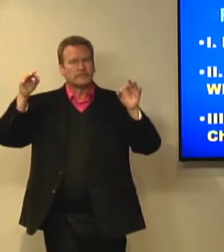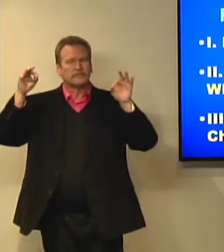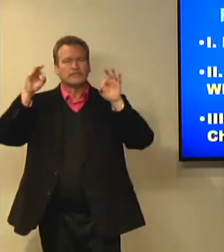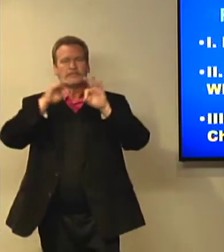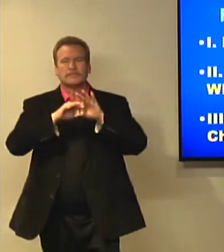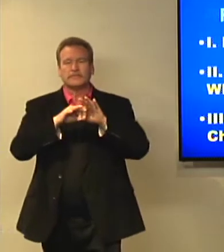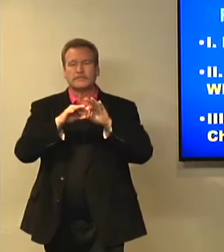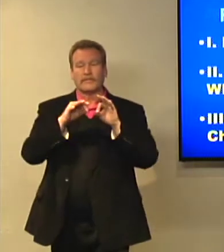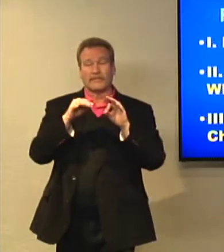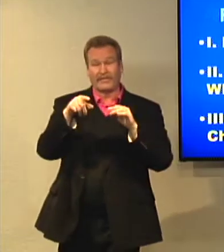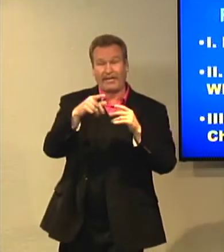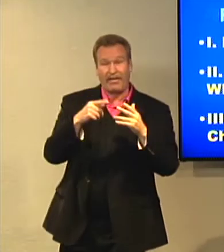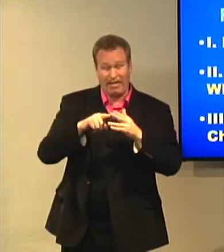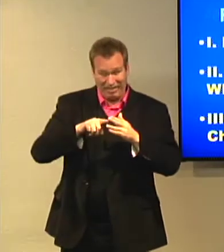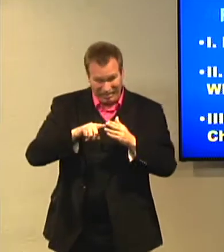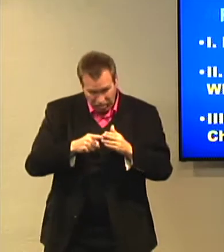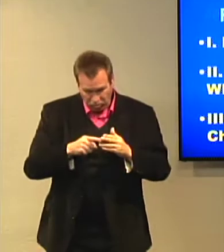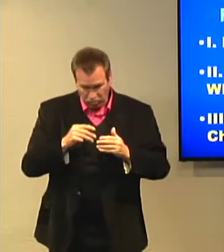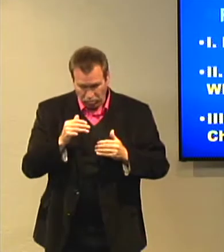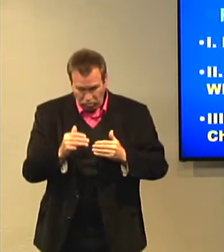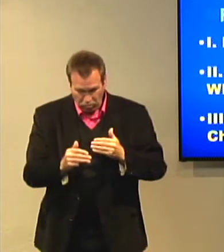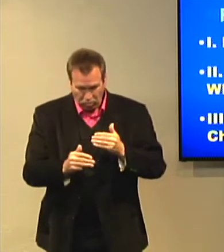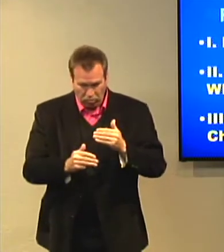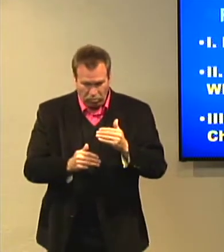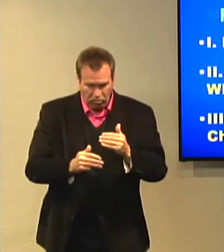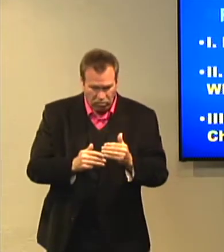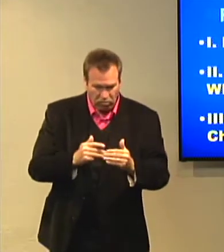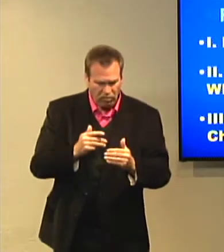These three things are key for us this morning.